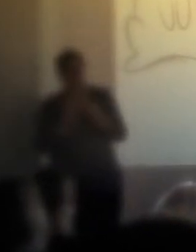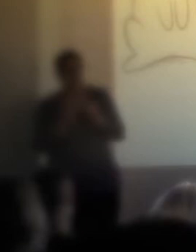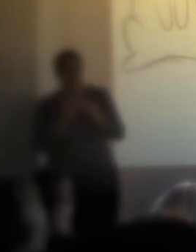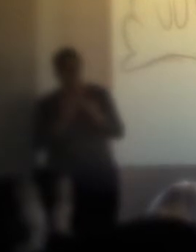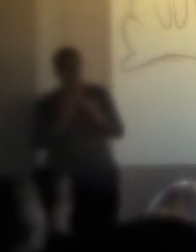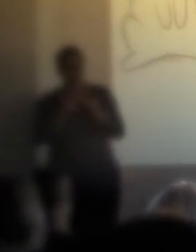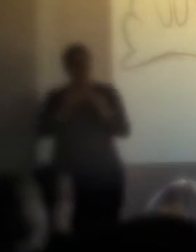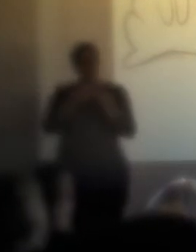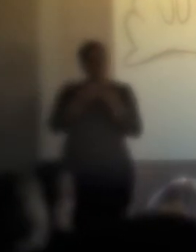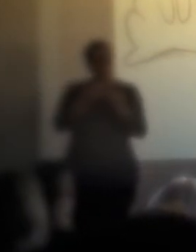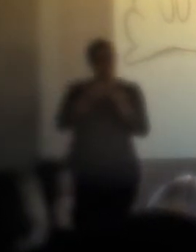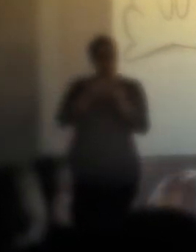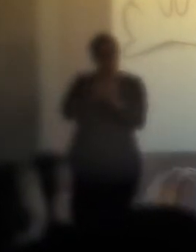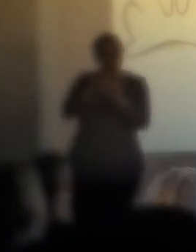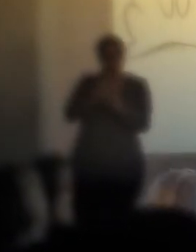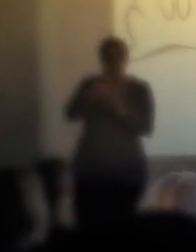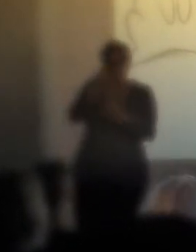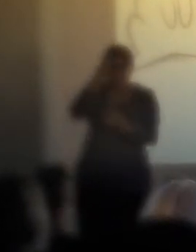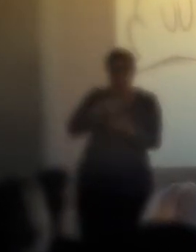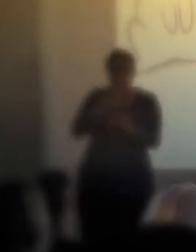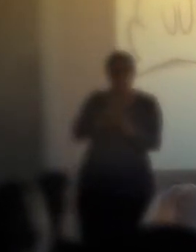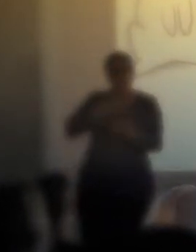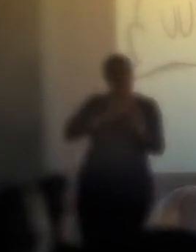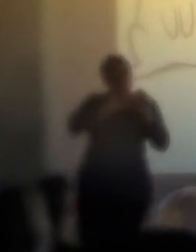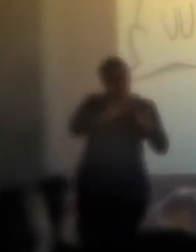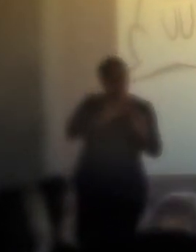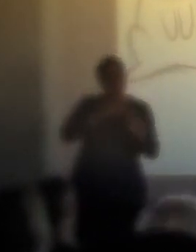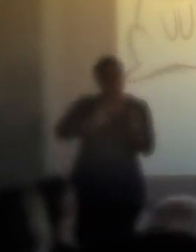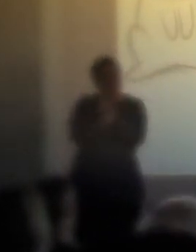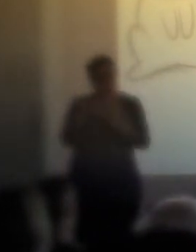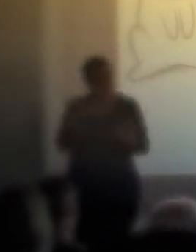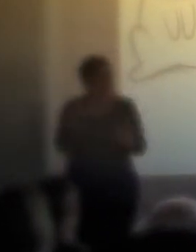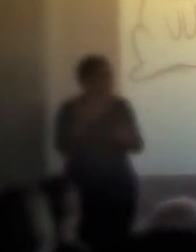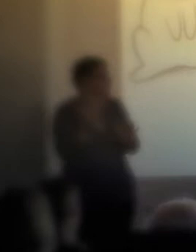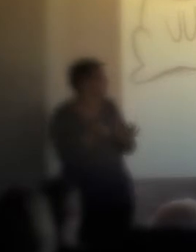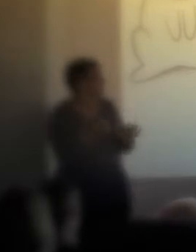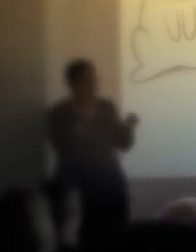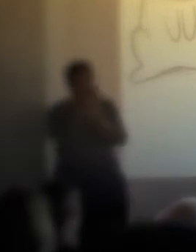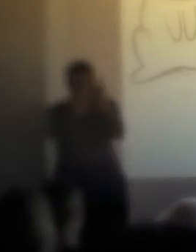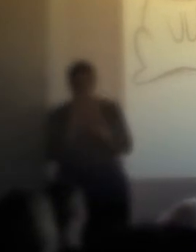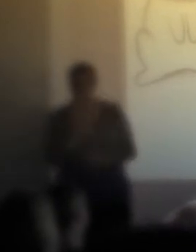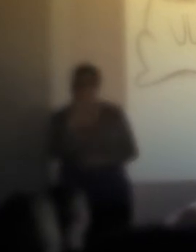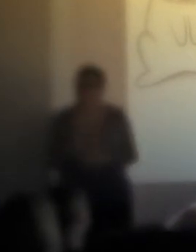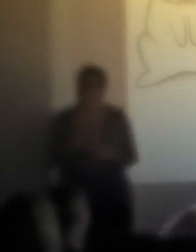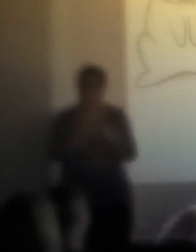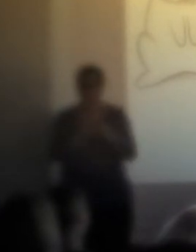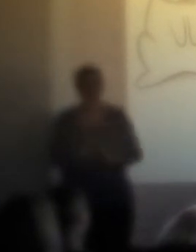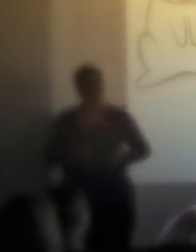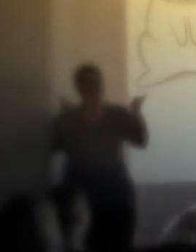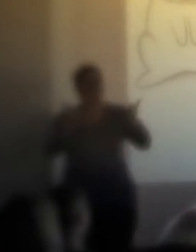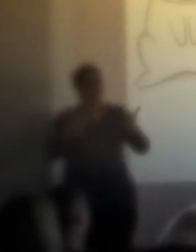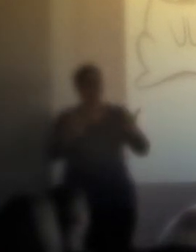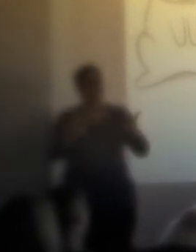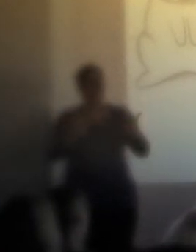recognize as being the kind of key ingredients to importance, to make things which are meaningful and beautiful, then